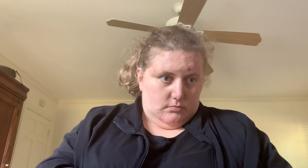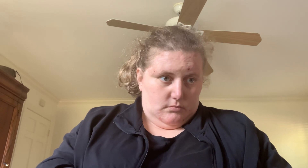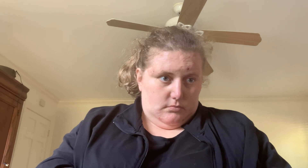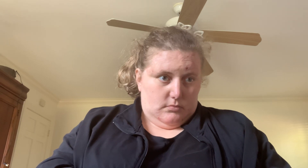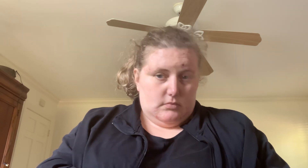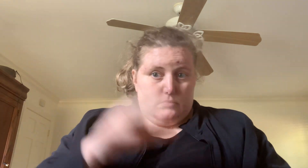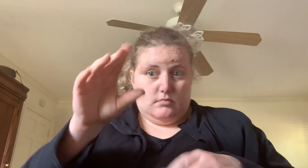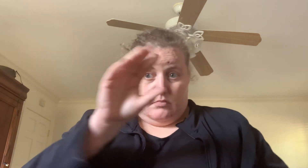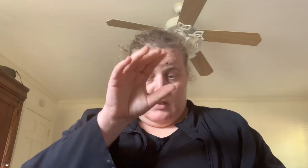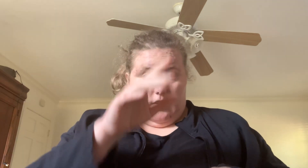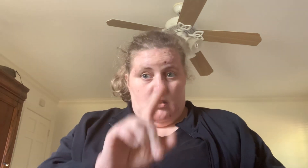our